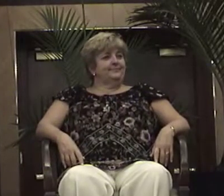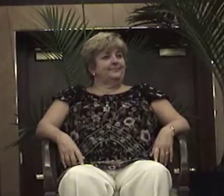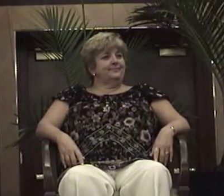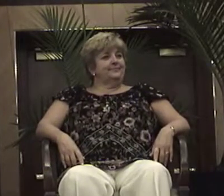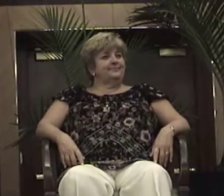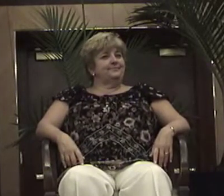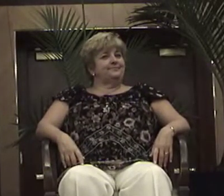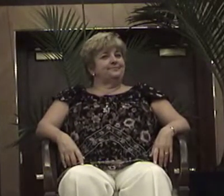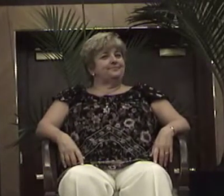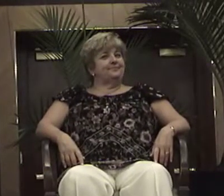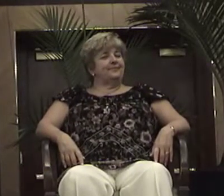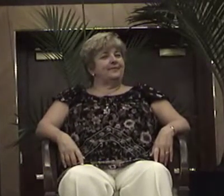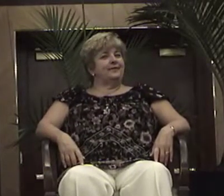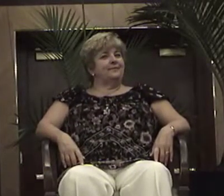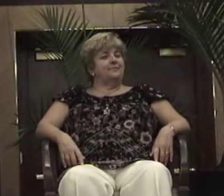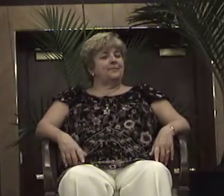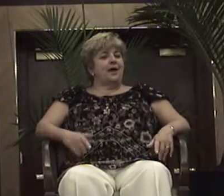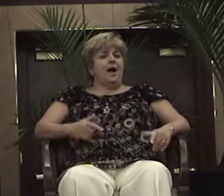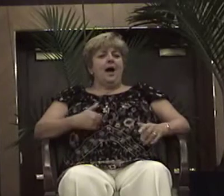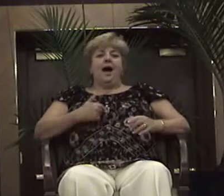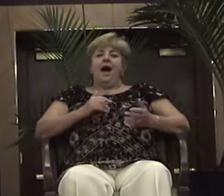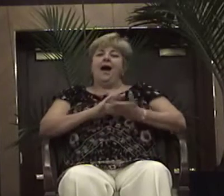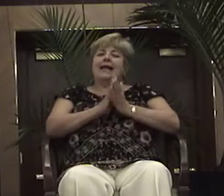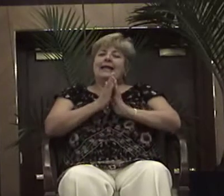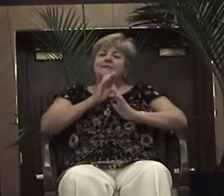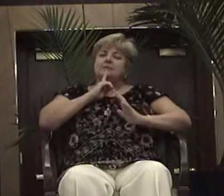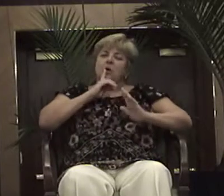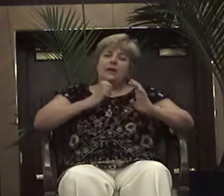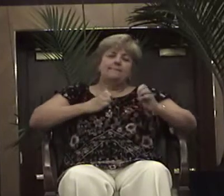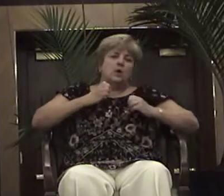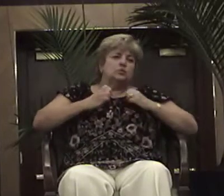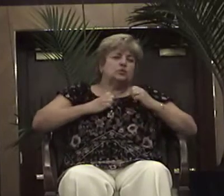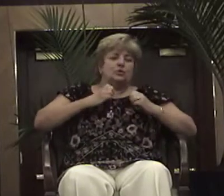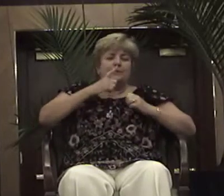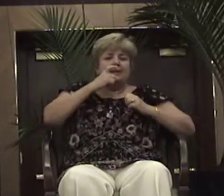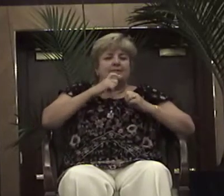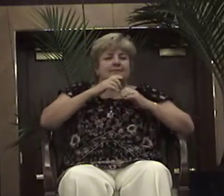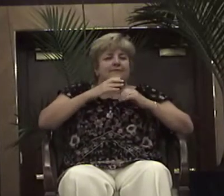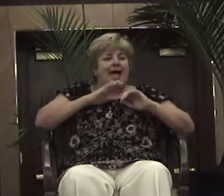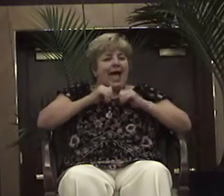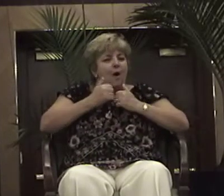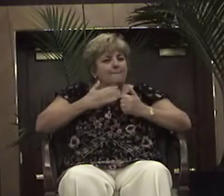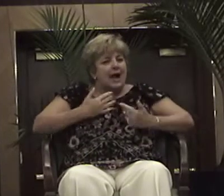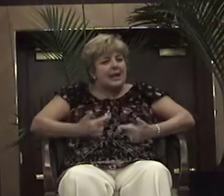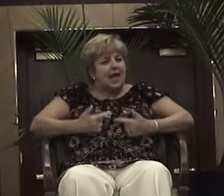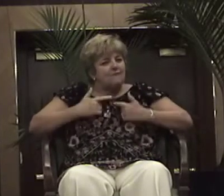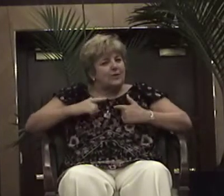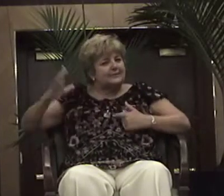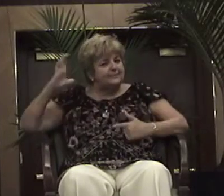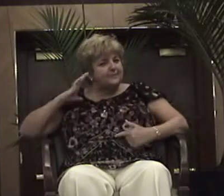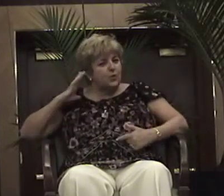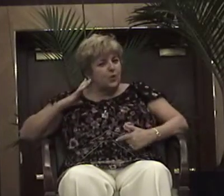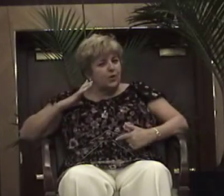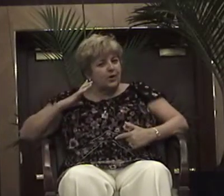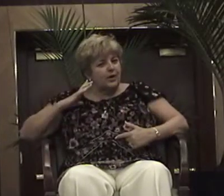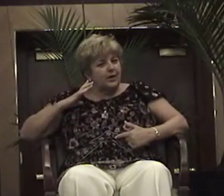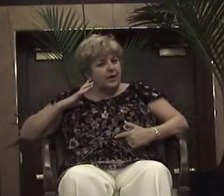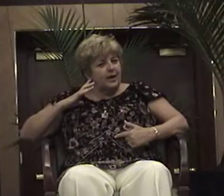I get very emotional because of the life that I lived and the life that you people allow me to live